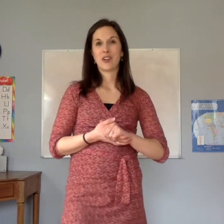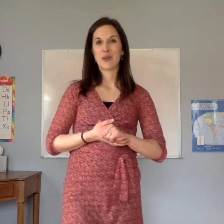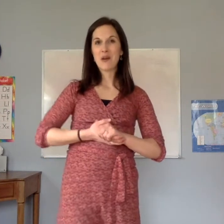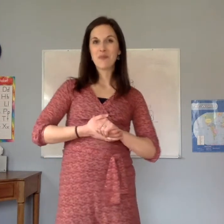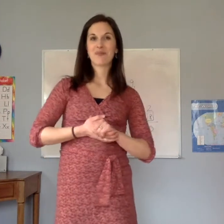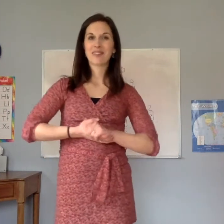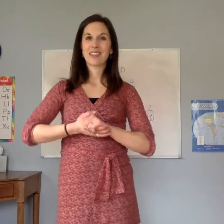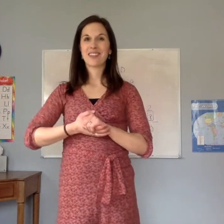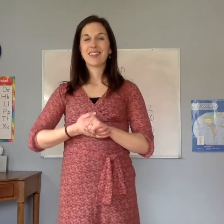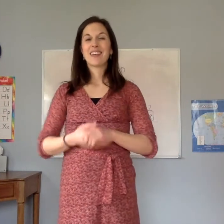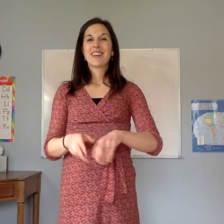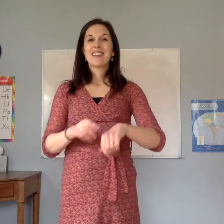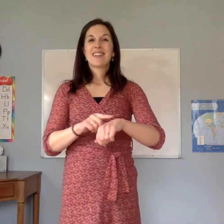go.